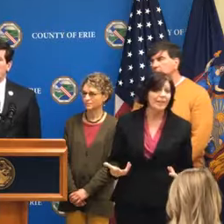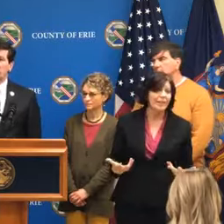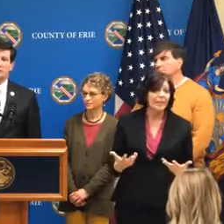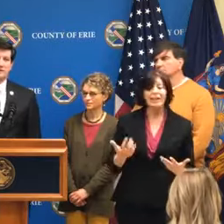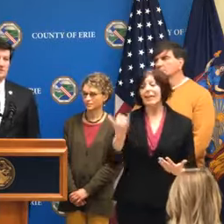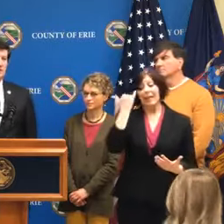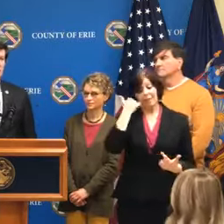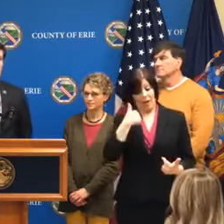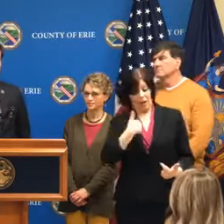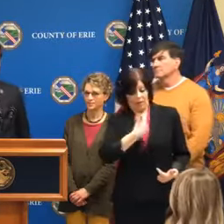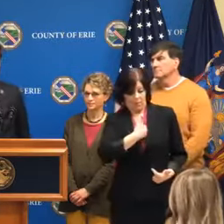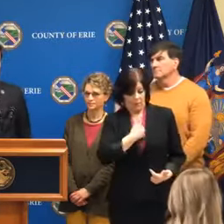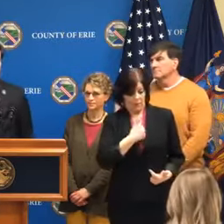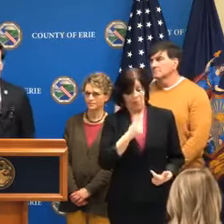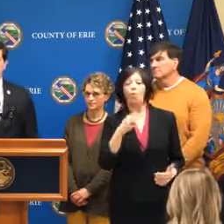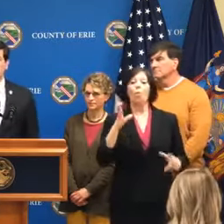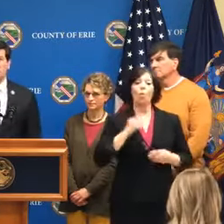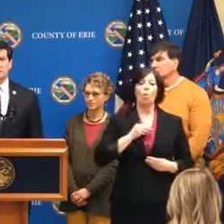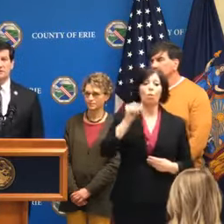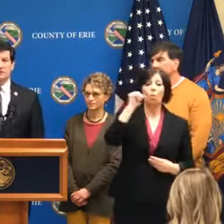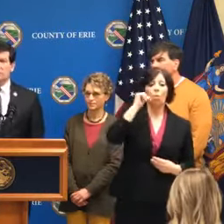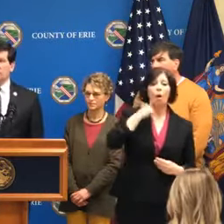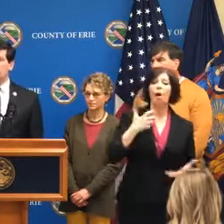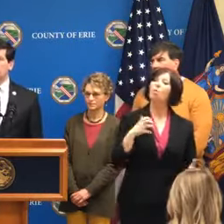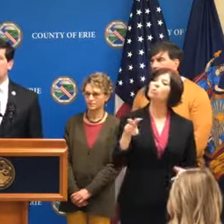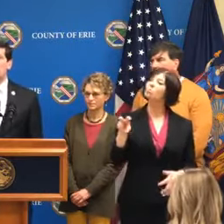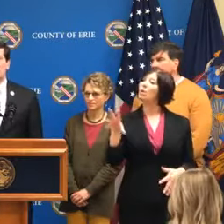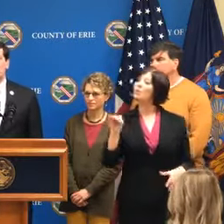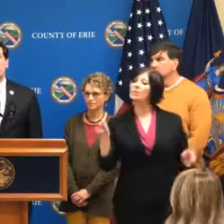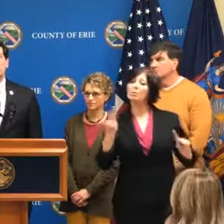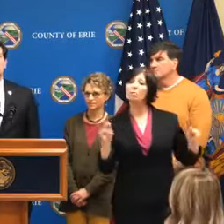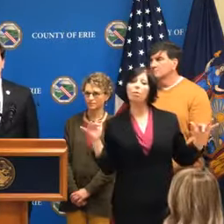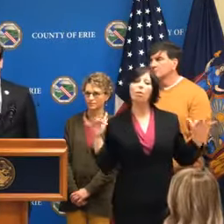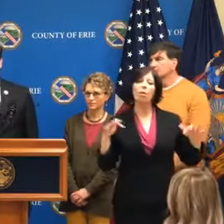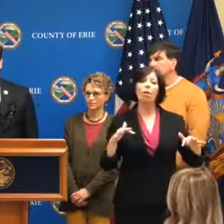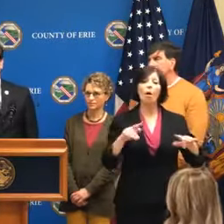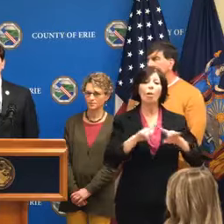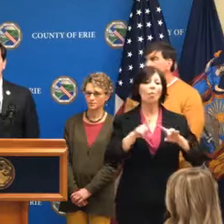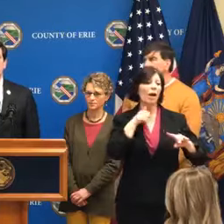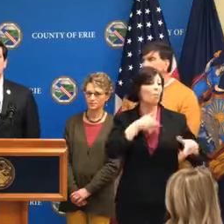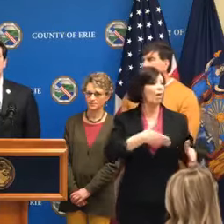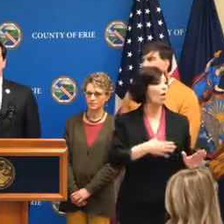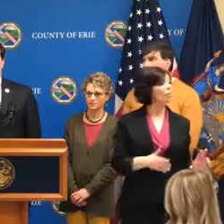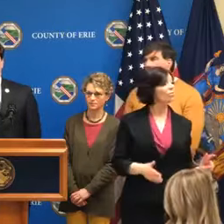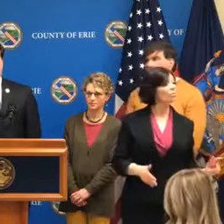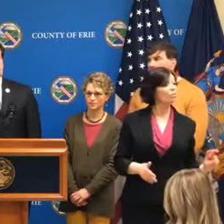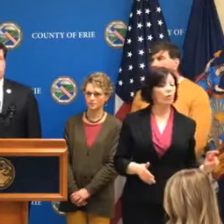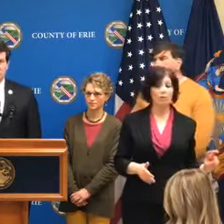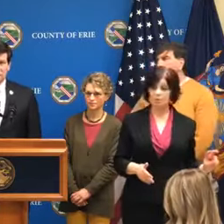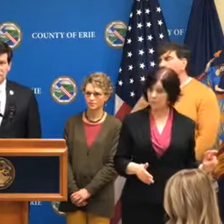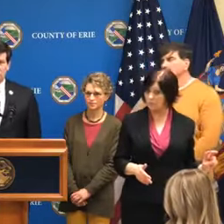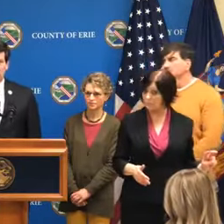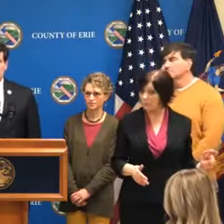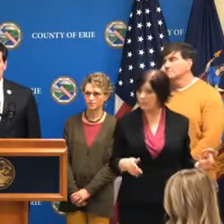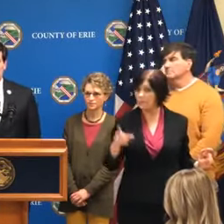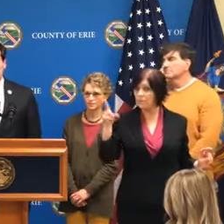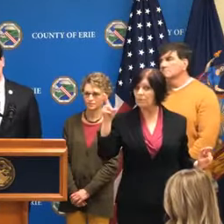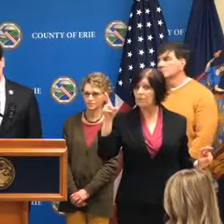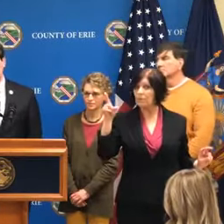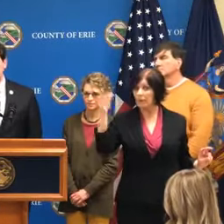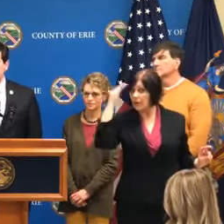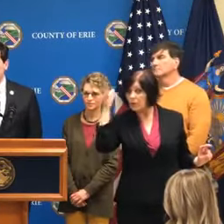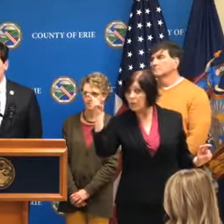was a bar or a restaurant and I wanted to have 250 people in my bar and I'm only authorized to have 200, state liquor authority gets